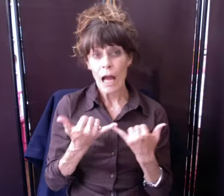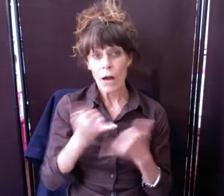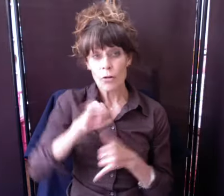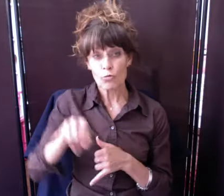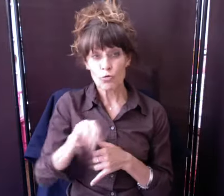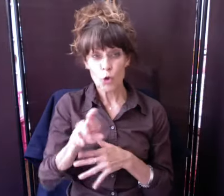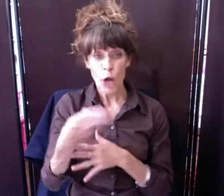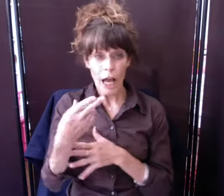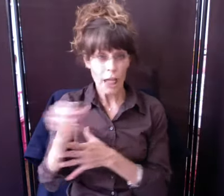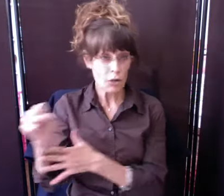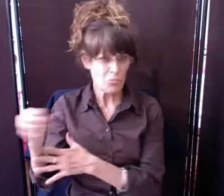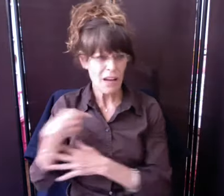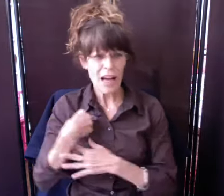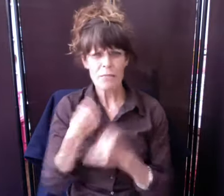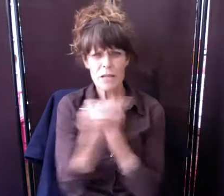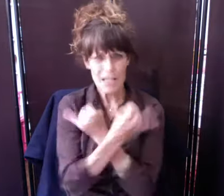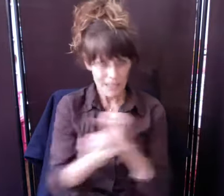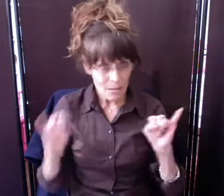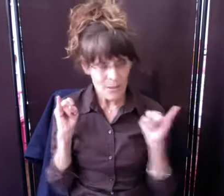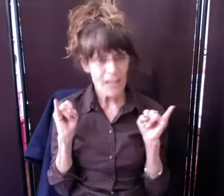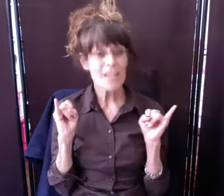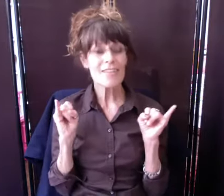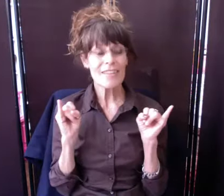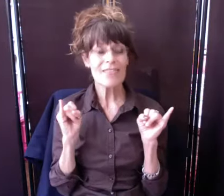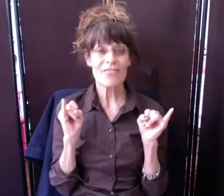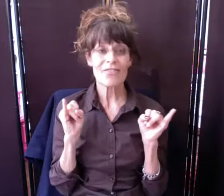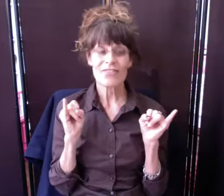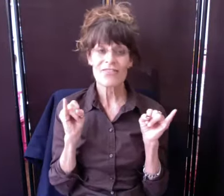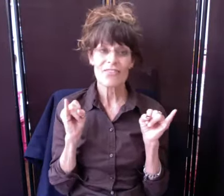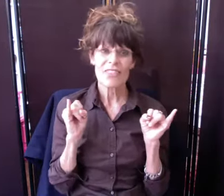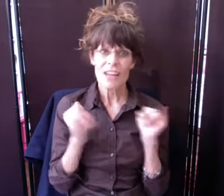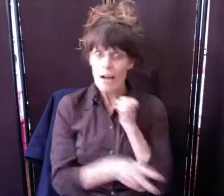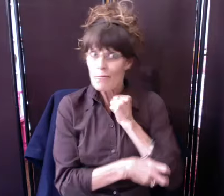more independent. And you know, I'm stealing alcohol, and